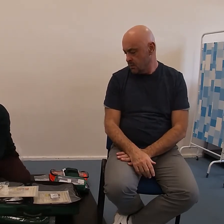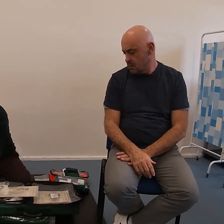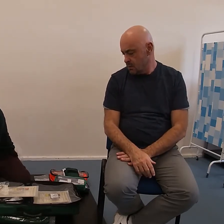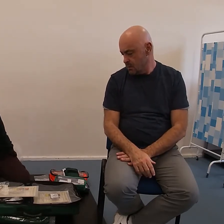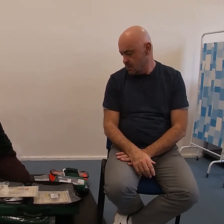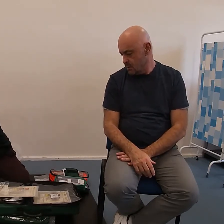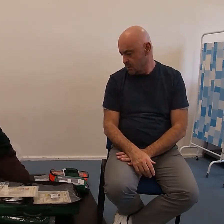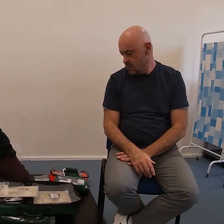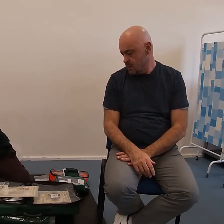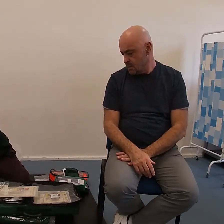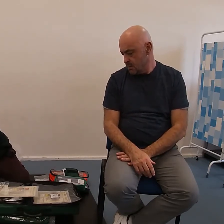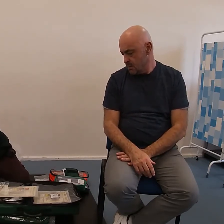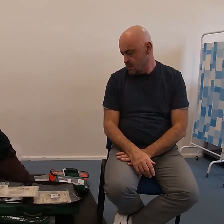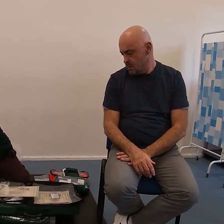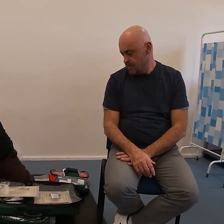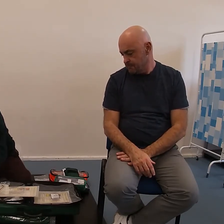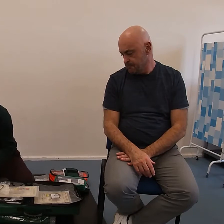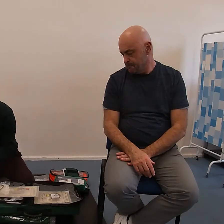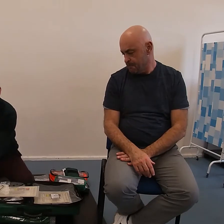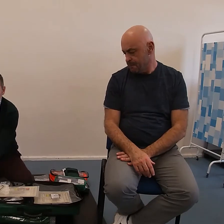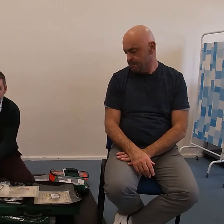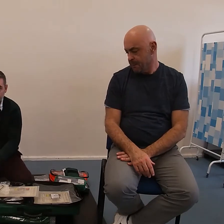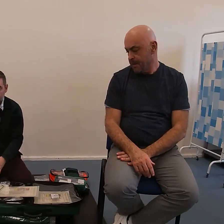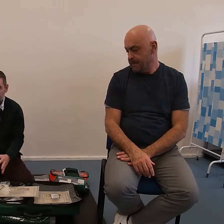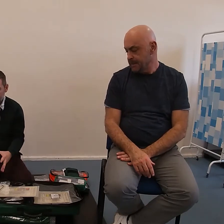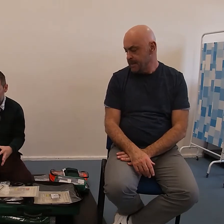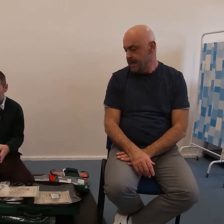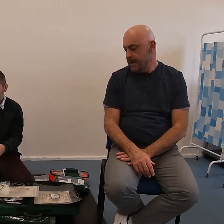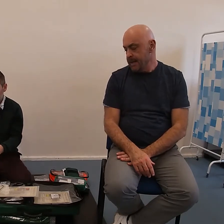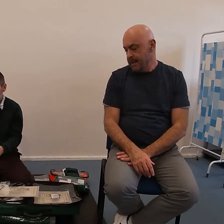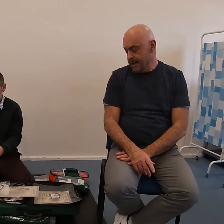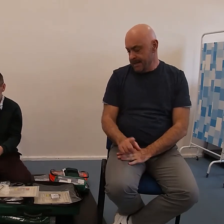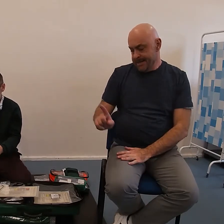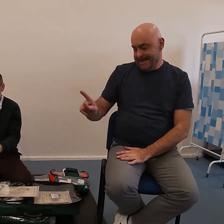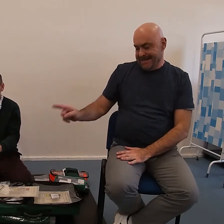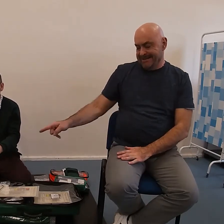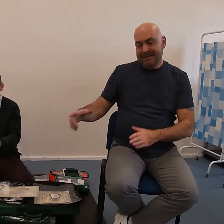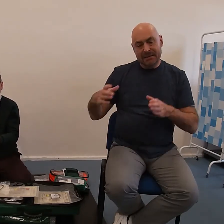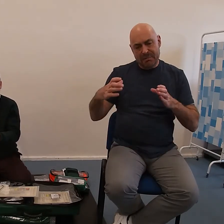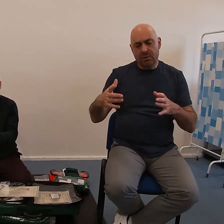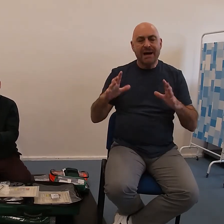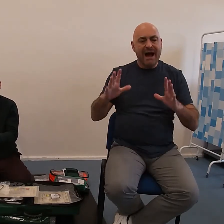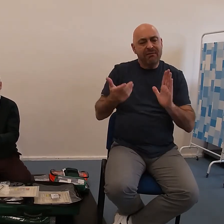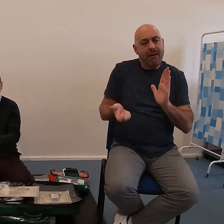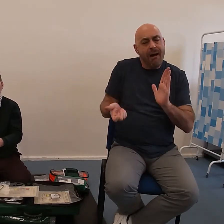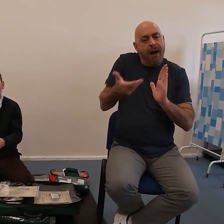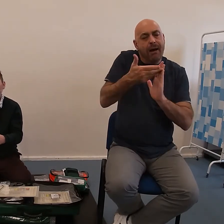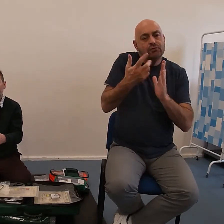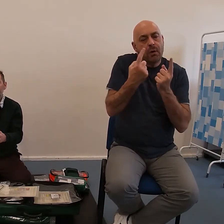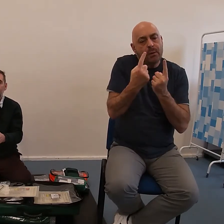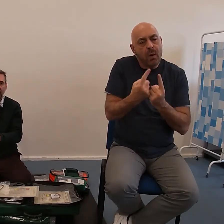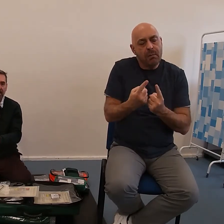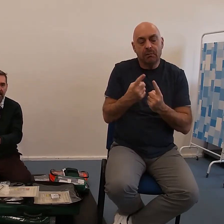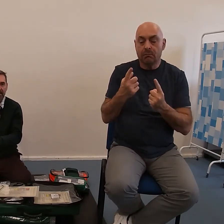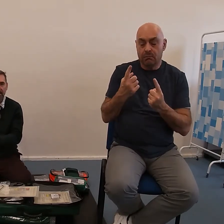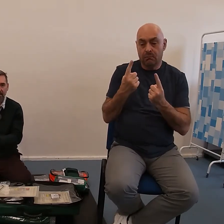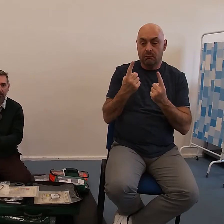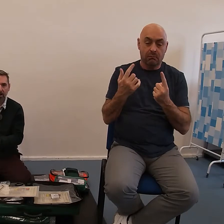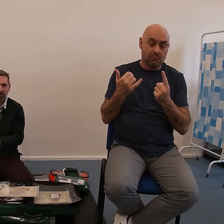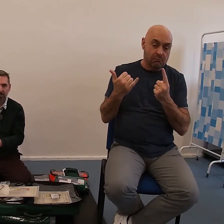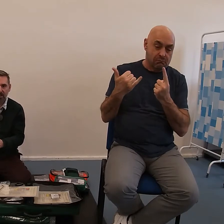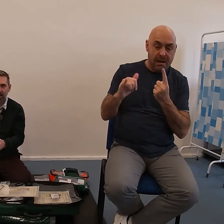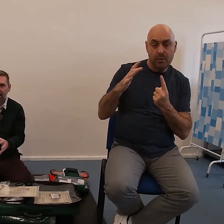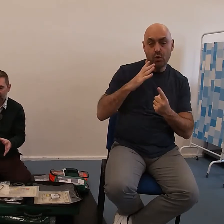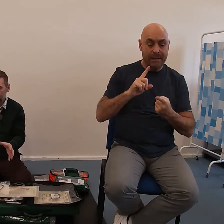Break off the seal. Now, within this pouch, we've basically got some extra equipment, things that you may need